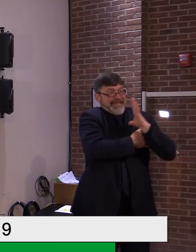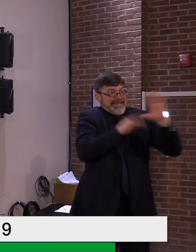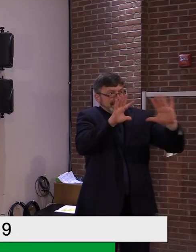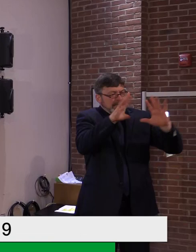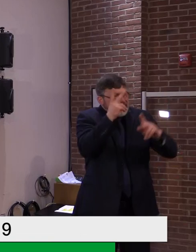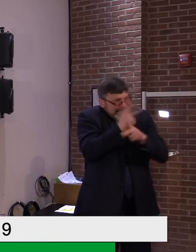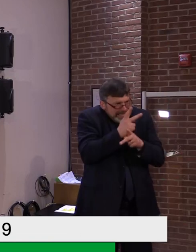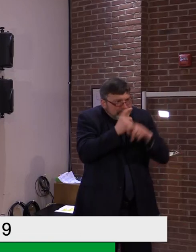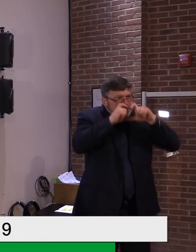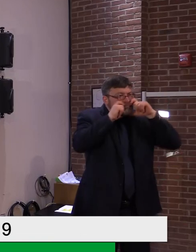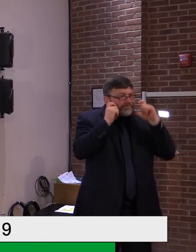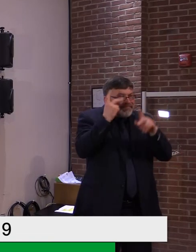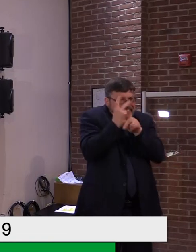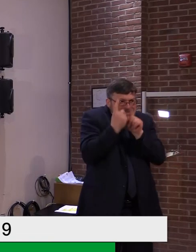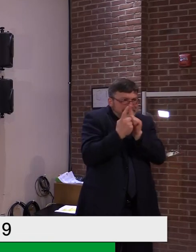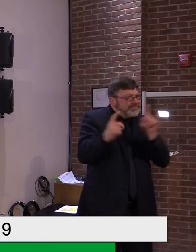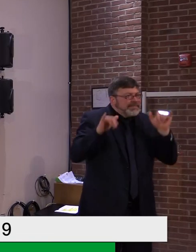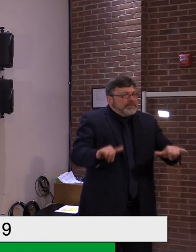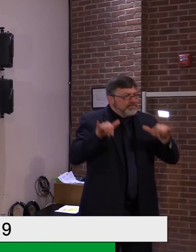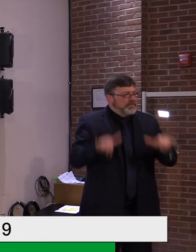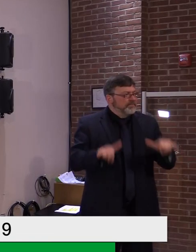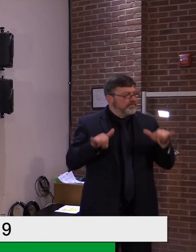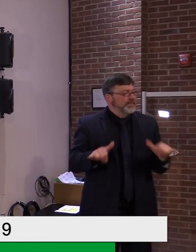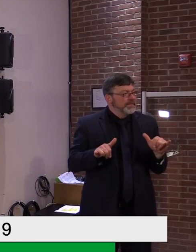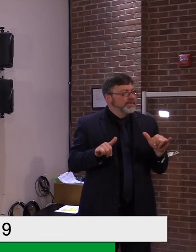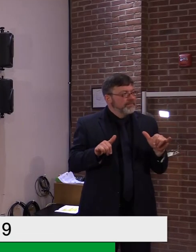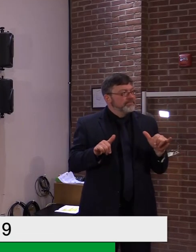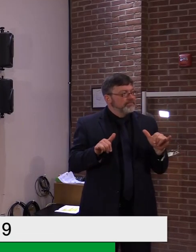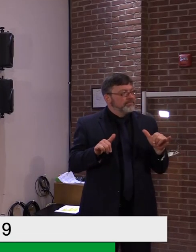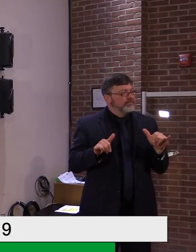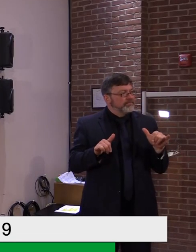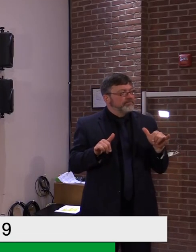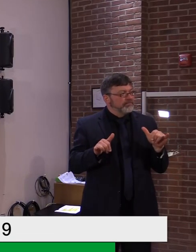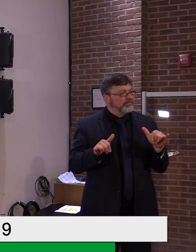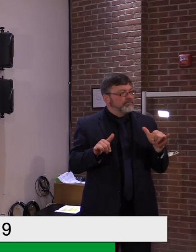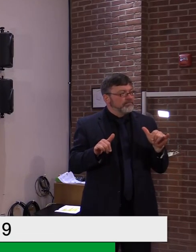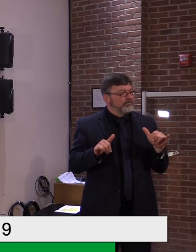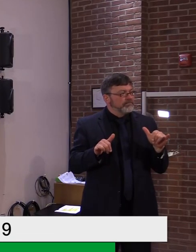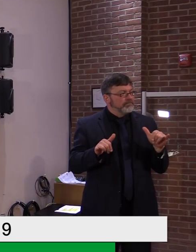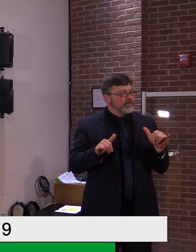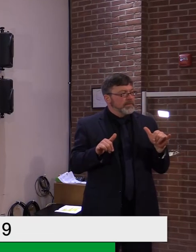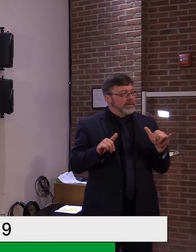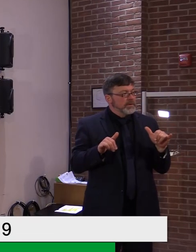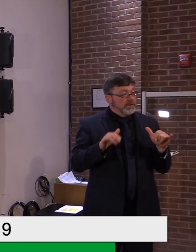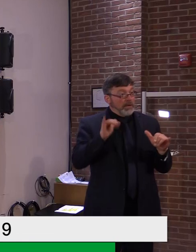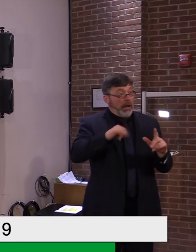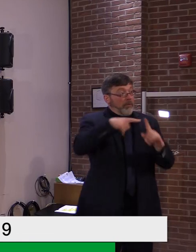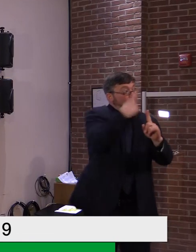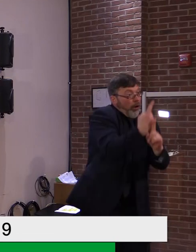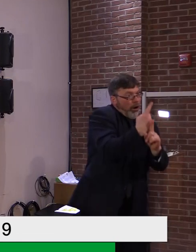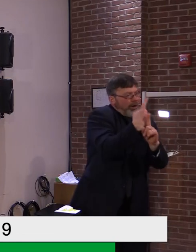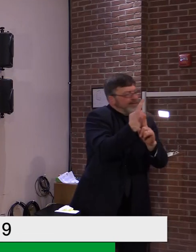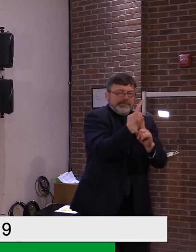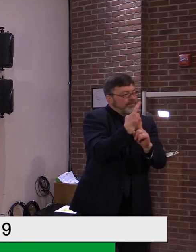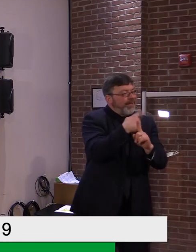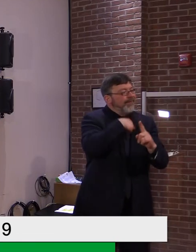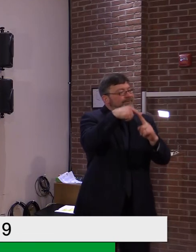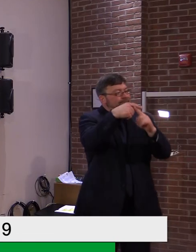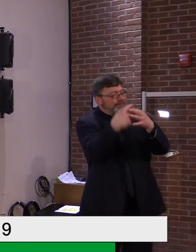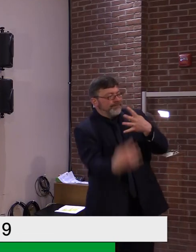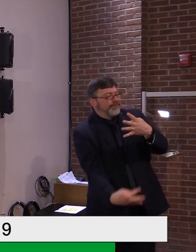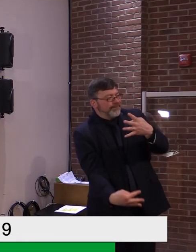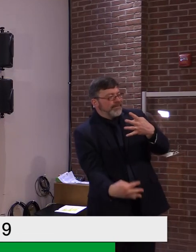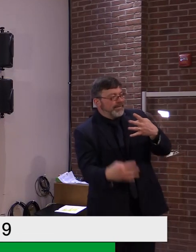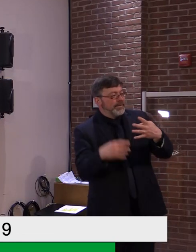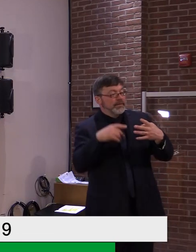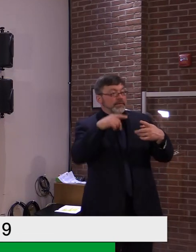one theory that explains it, but when you think about what I said and what Dr. Levine said, I think it helps account for it a bit.